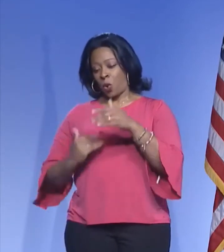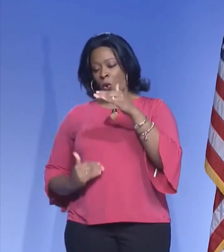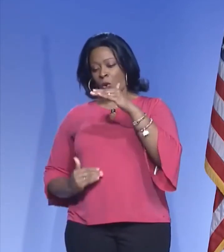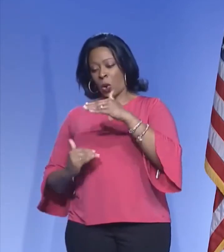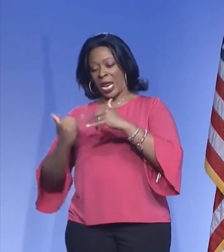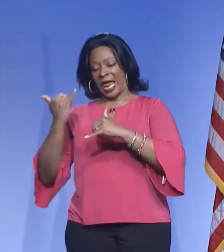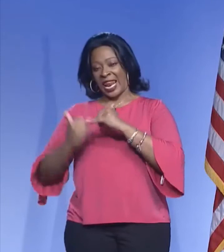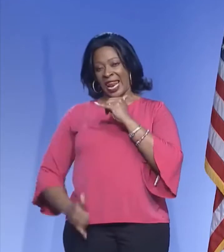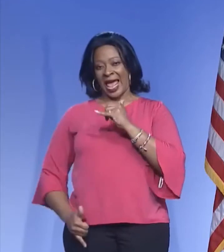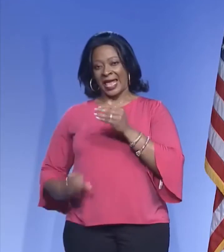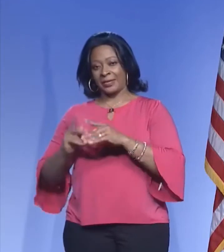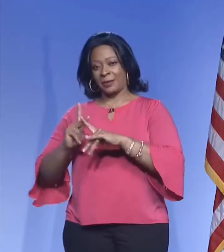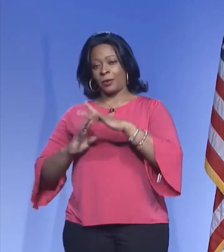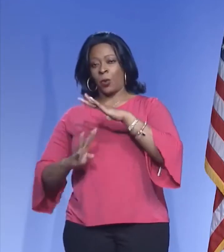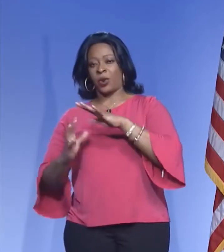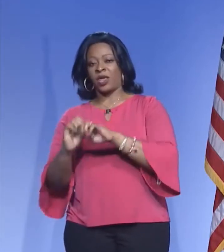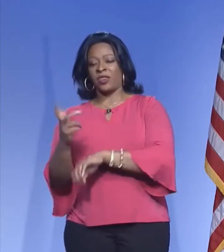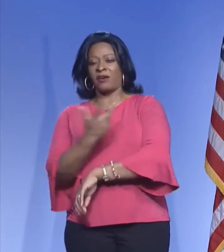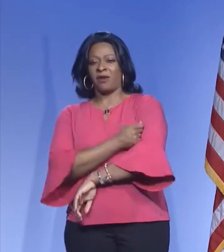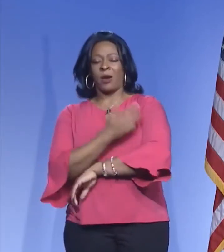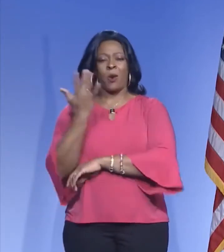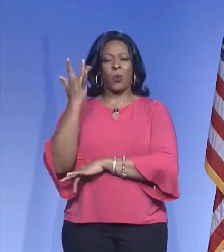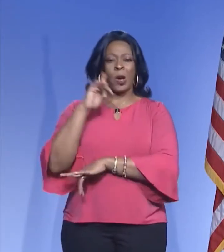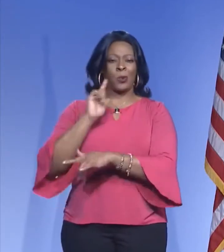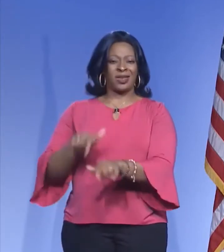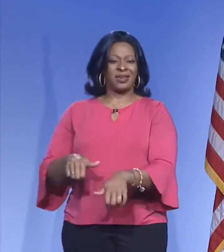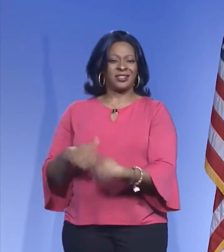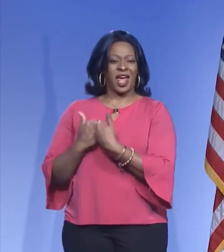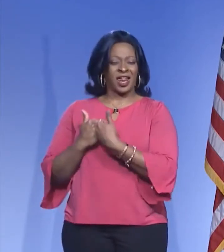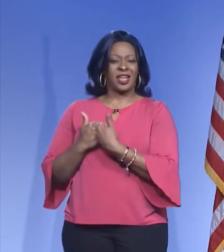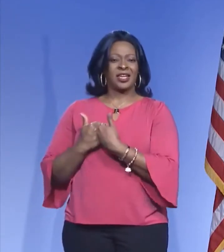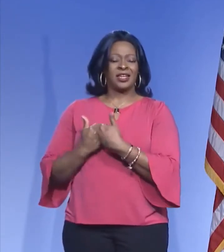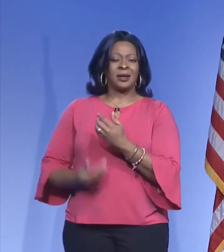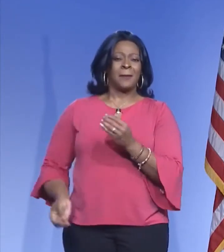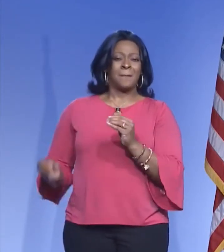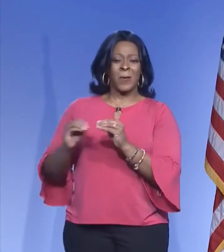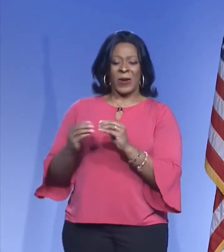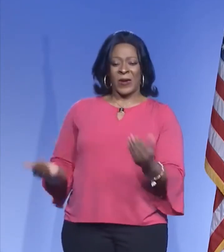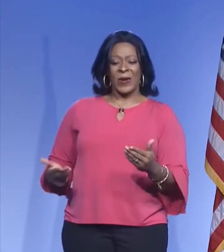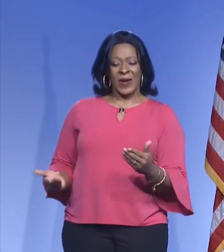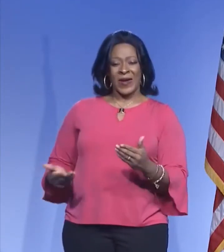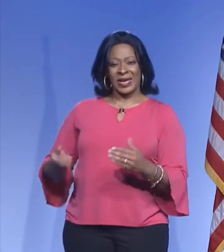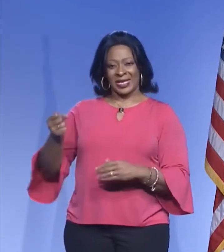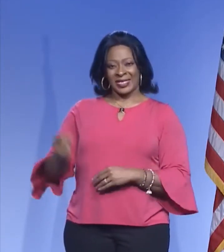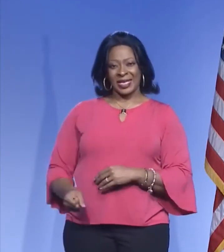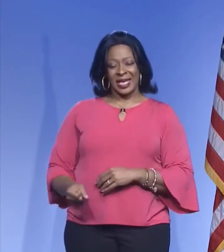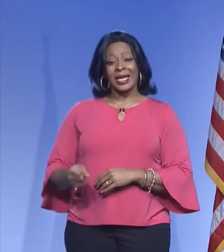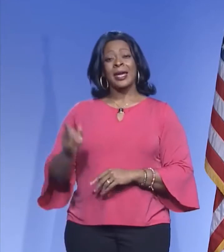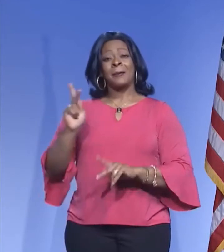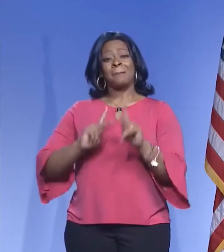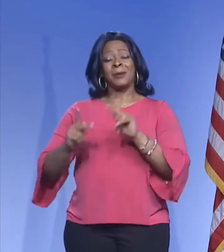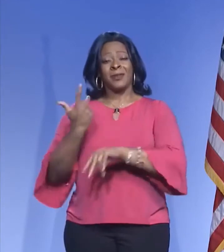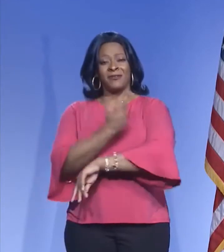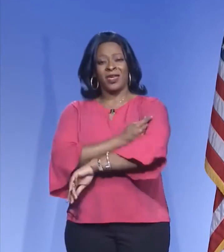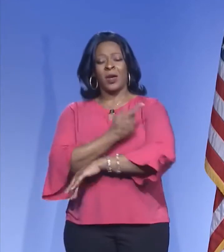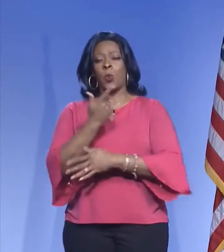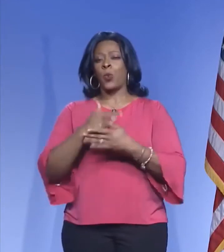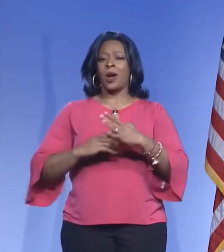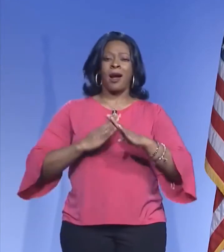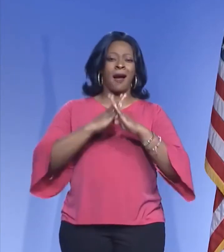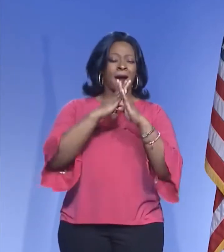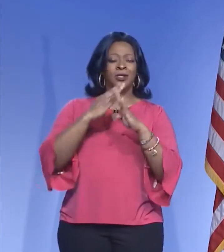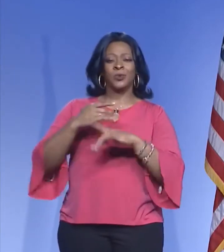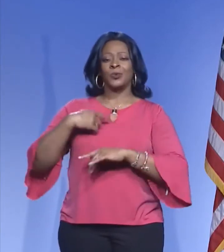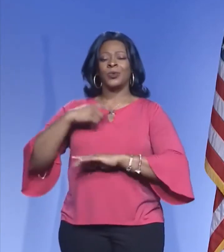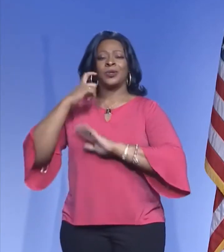So I'm just wondering, why is it a challenge more so here to get people vaccinated, and maybe what are some obstacles that we're facing maybe